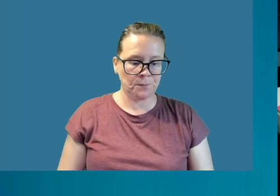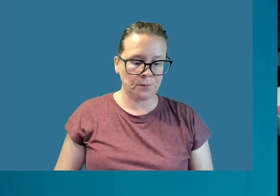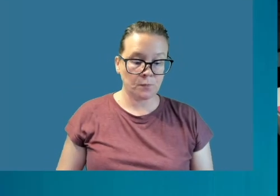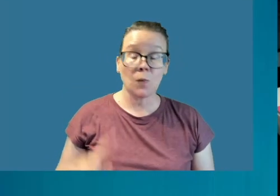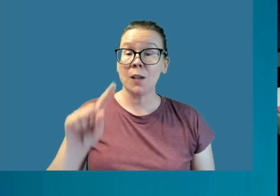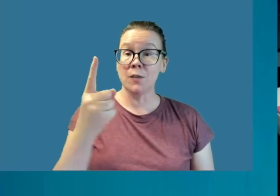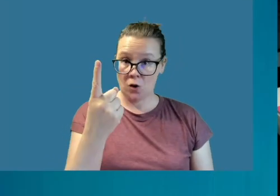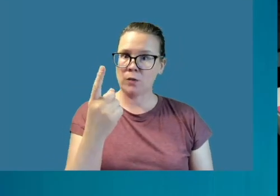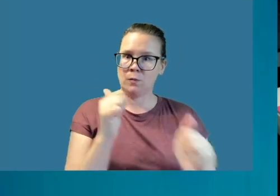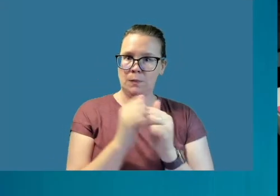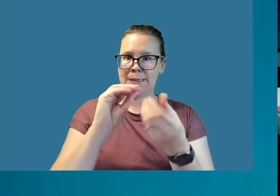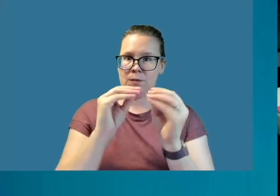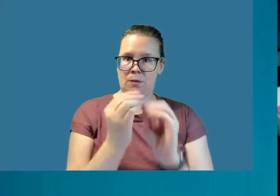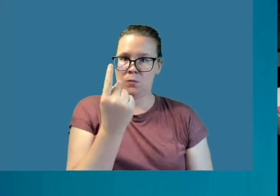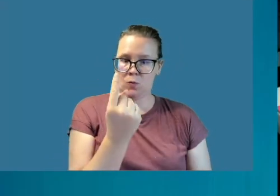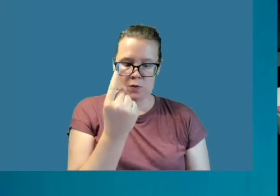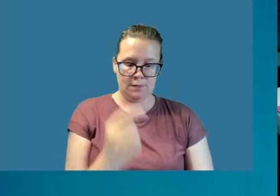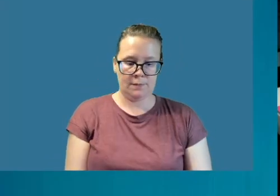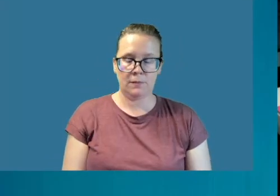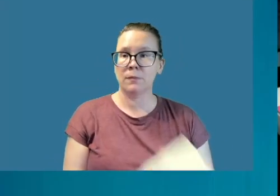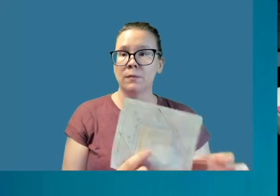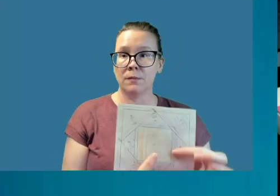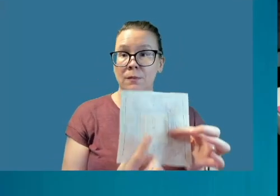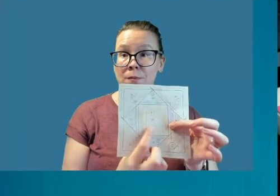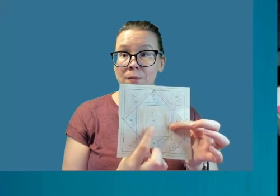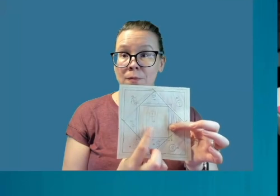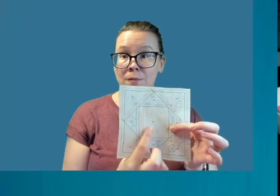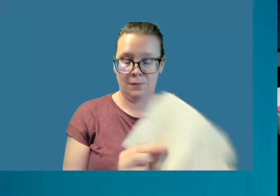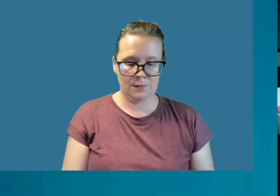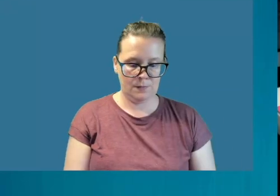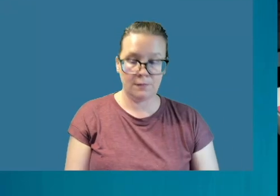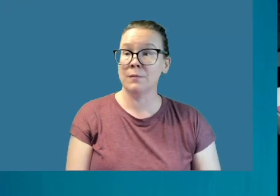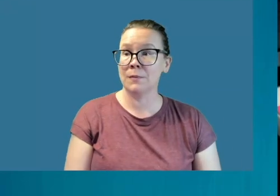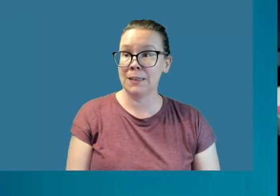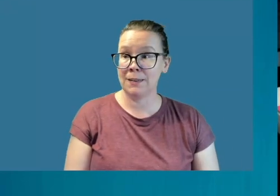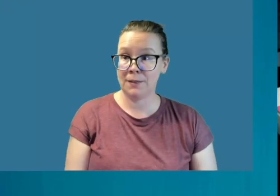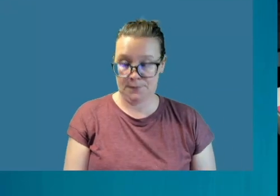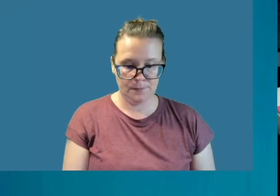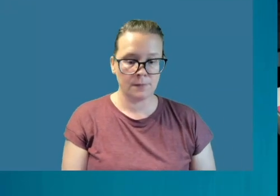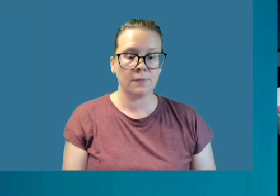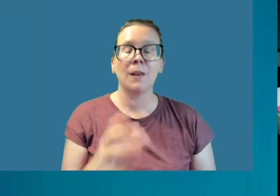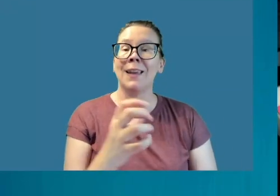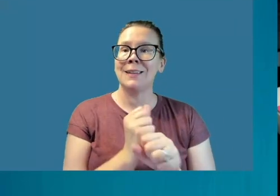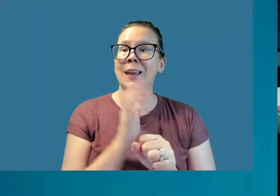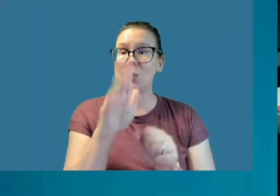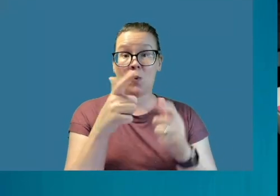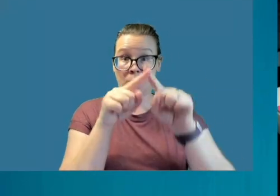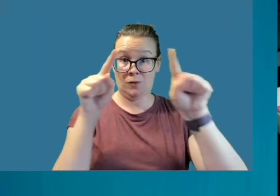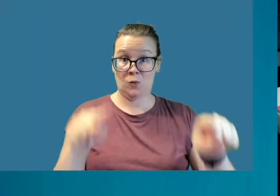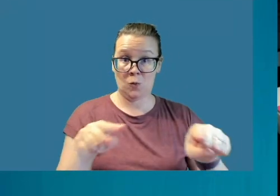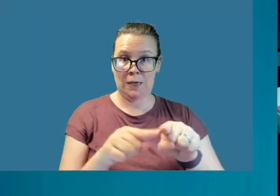paper with the fabric. So we're going to start with number 1, which is that center block. So get